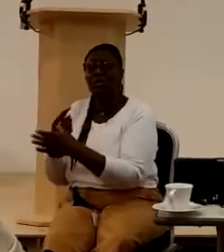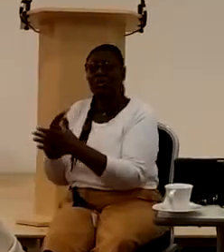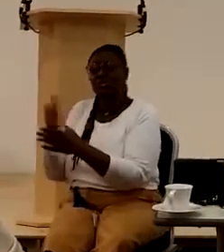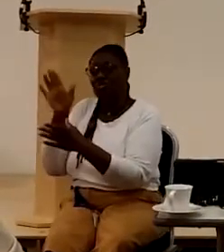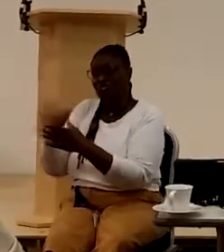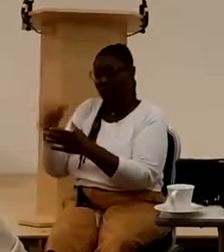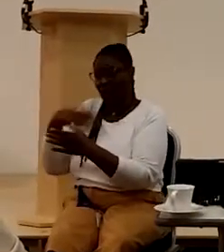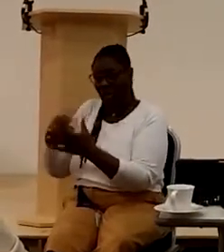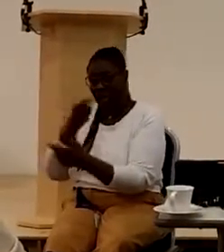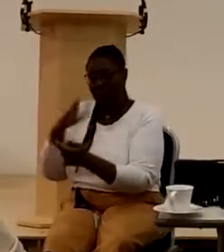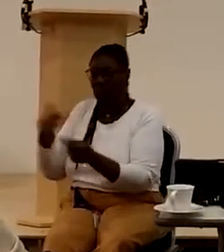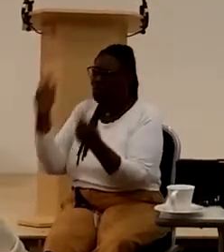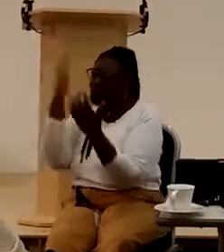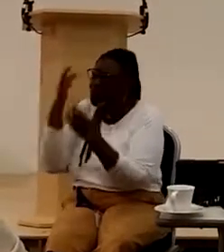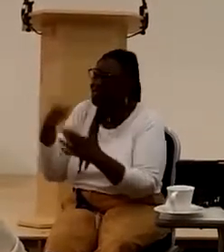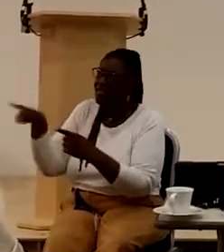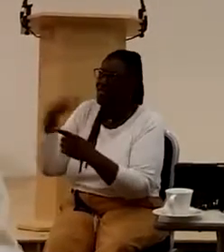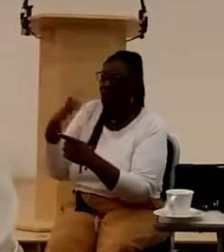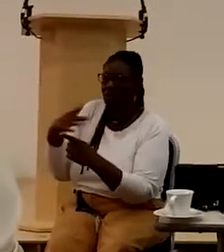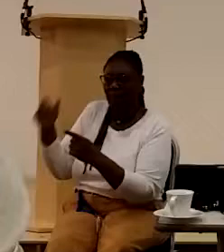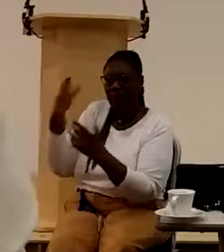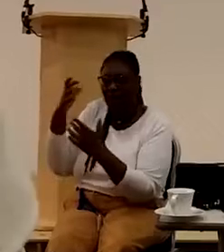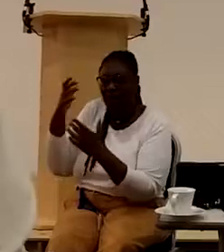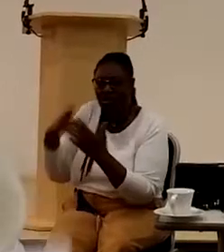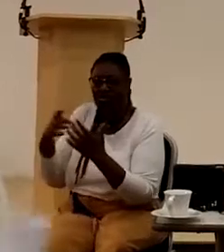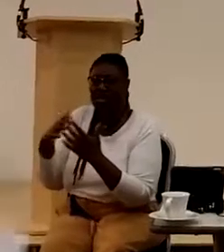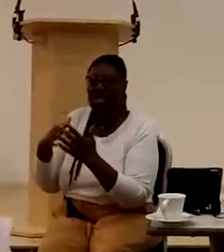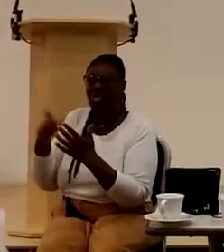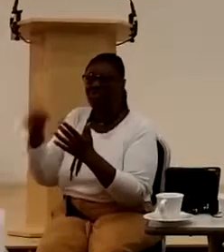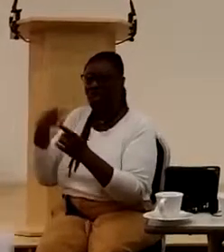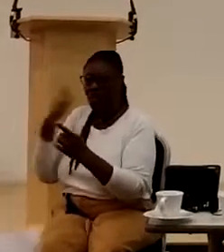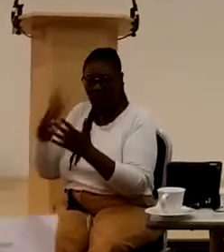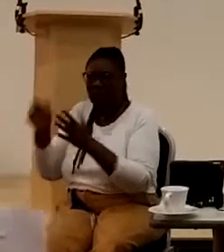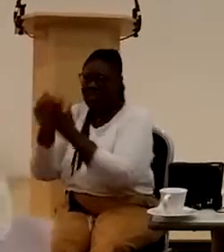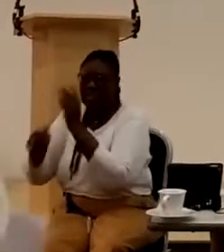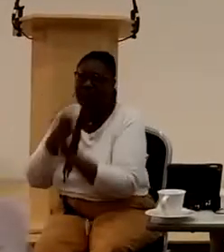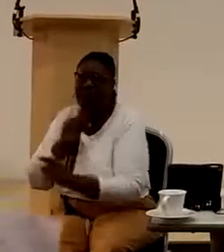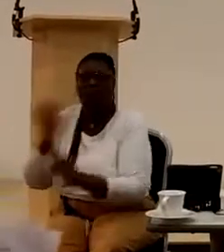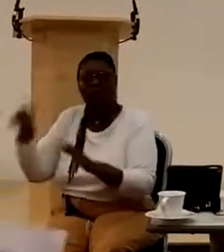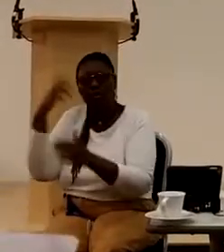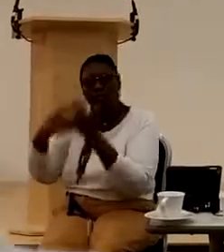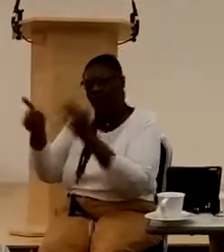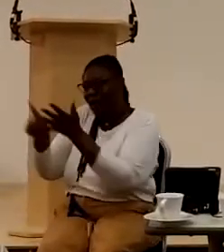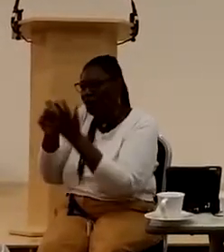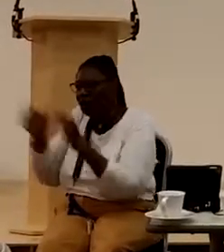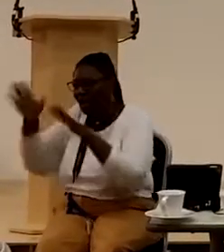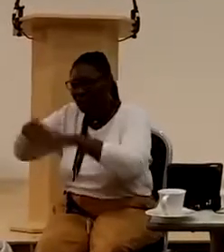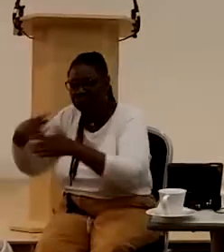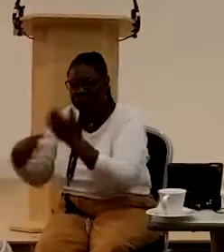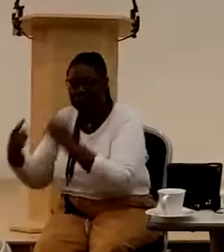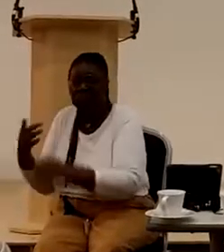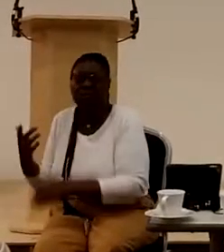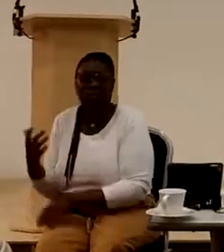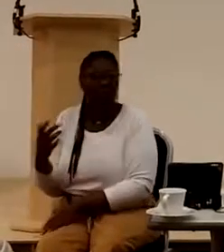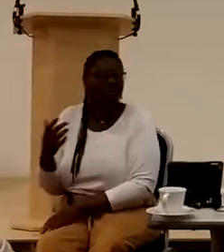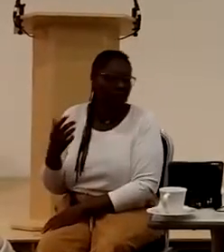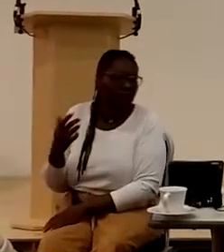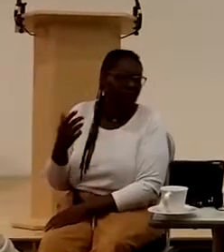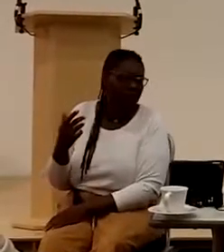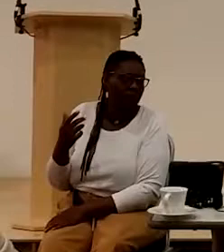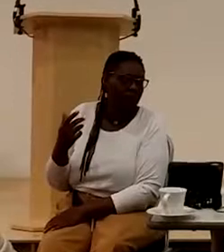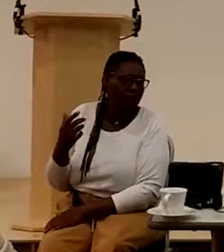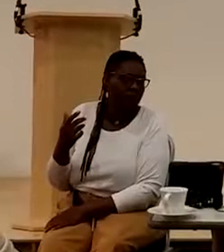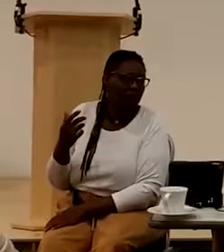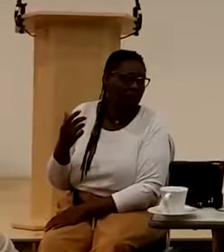history has there been so worried about the country as they are about the UK today. Ultimately, that report has no